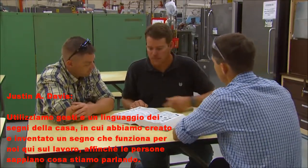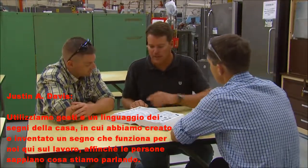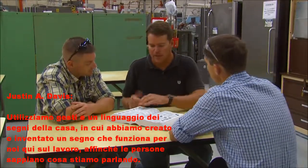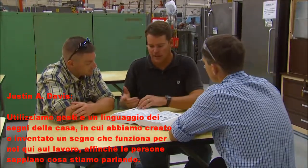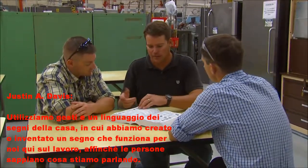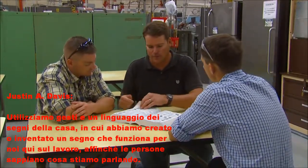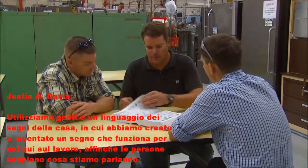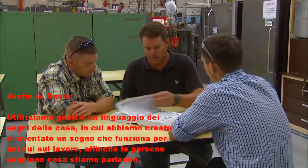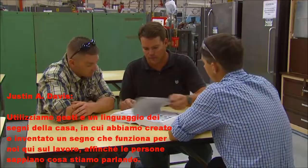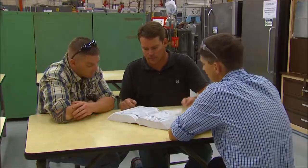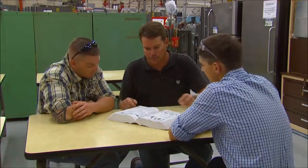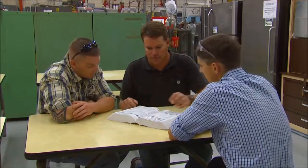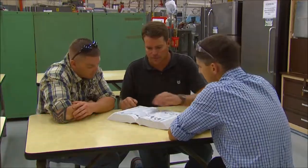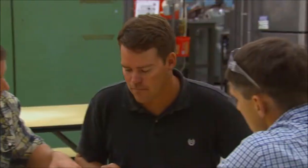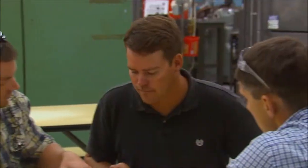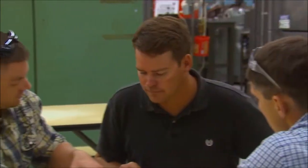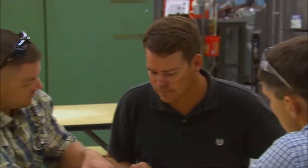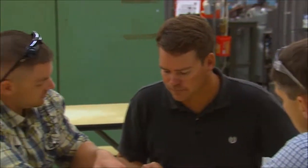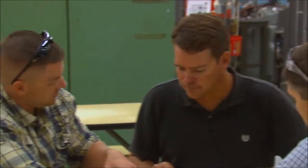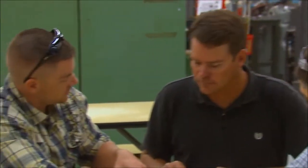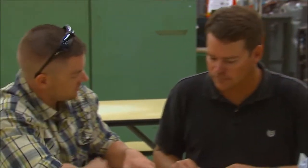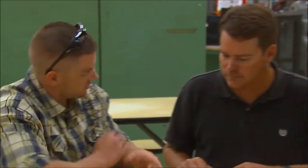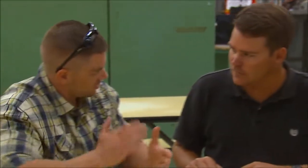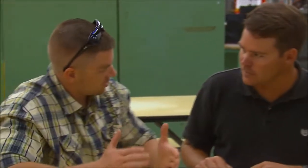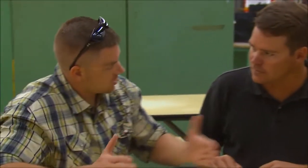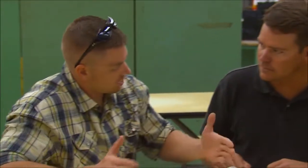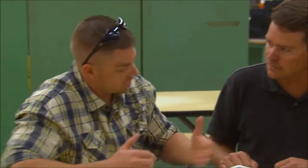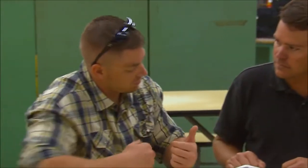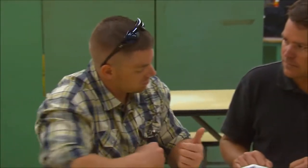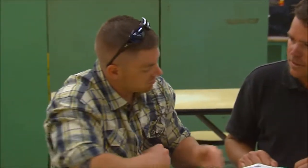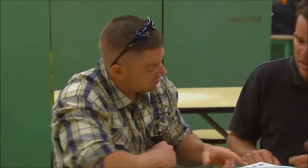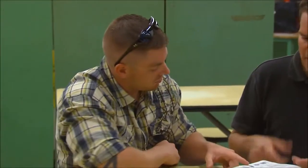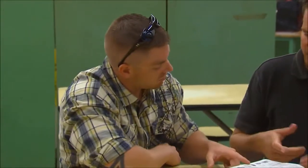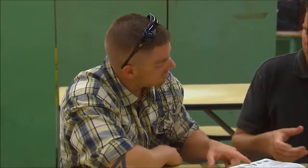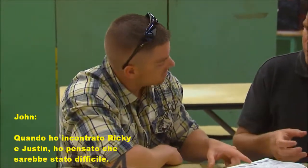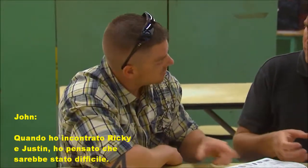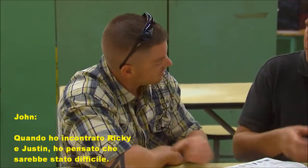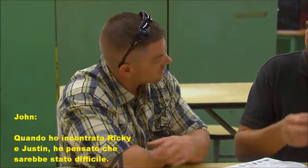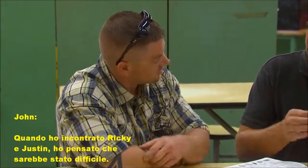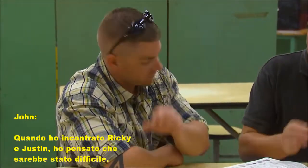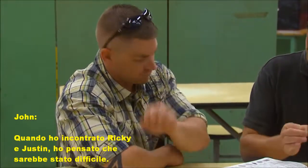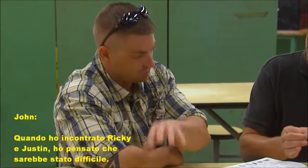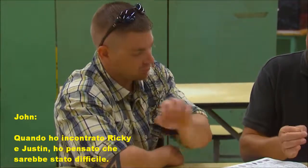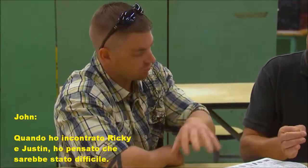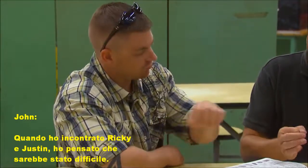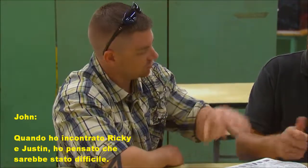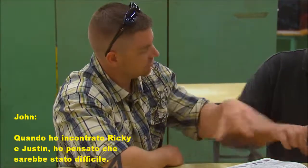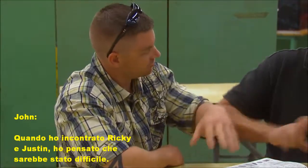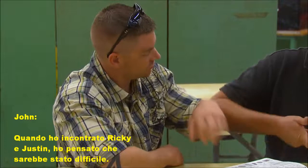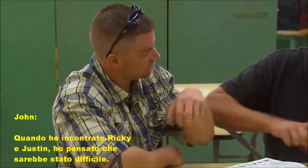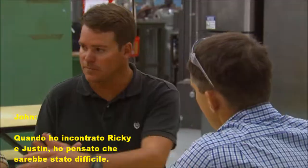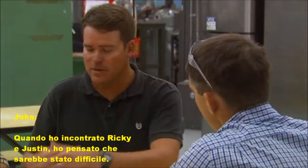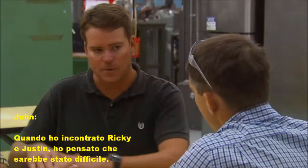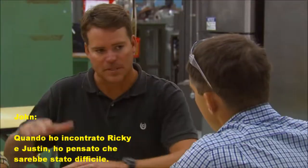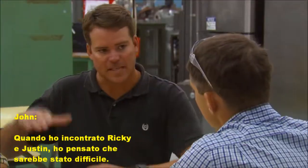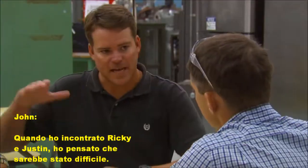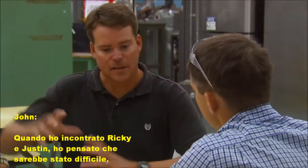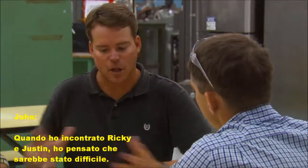works for us here at work, so that people know what we're talking about. When I first met Ricky and Justin, I thought it